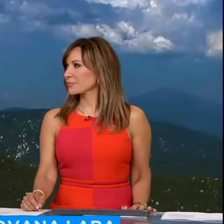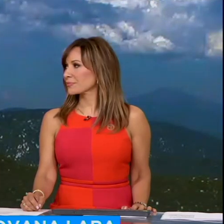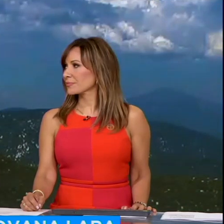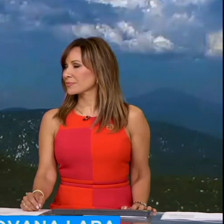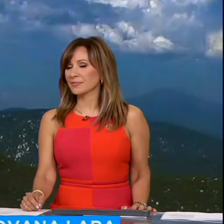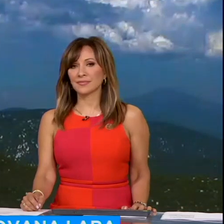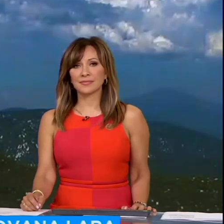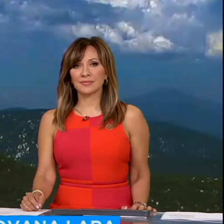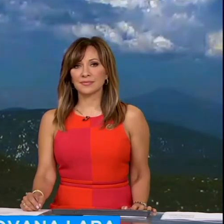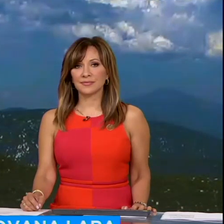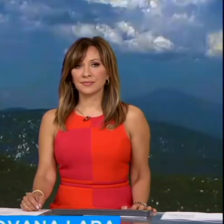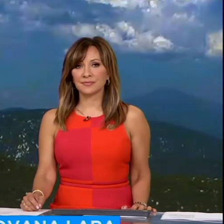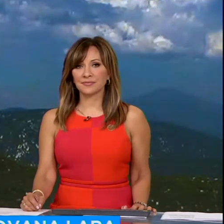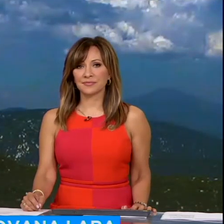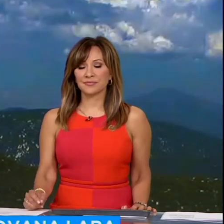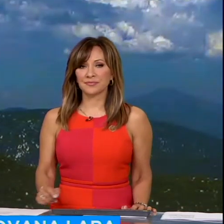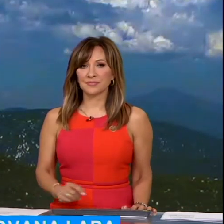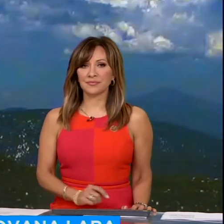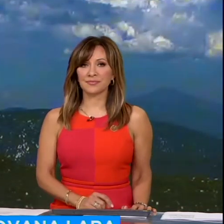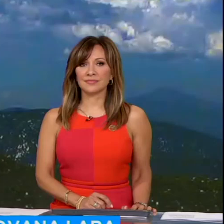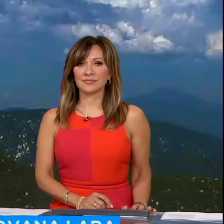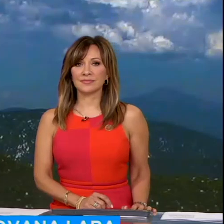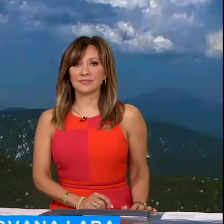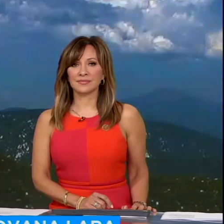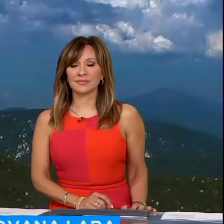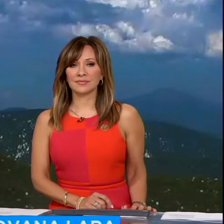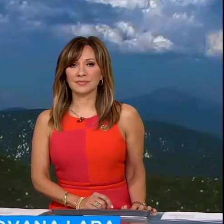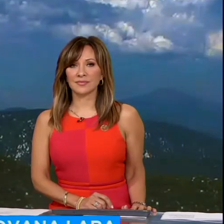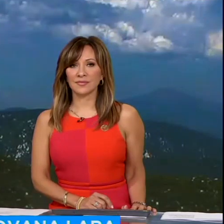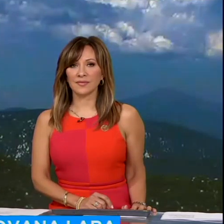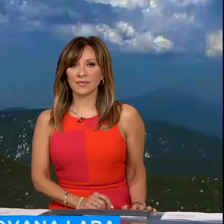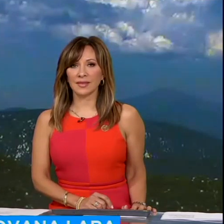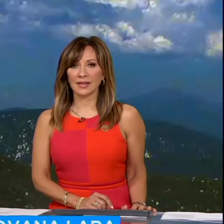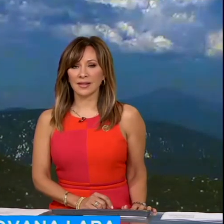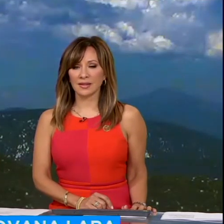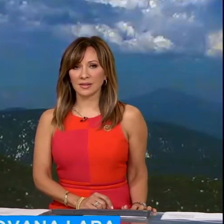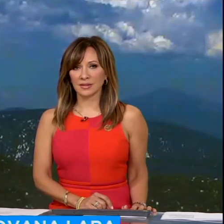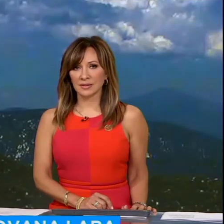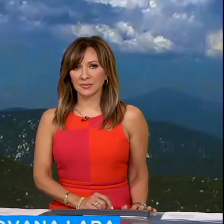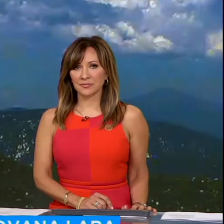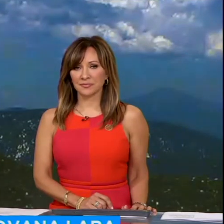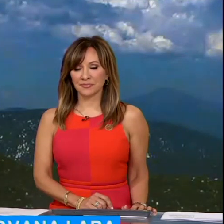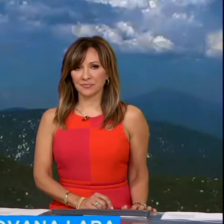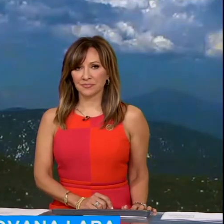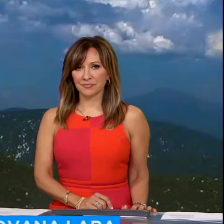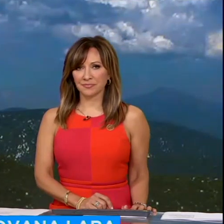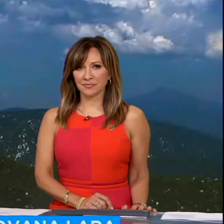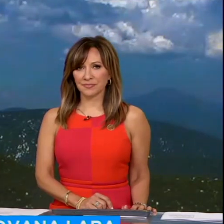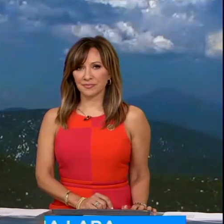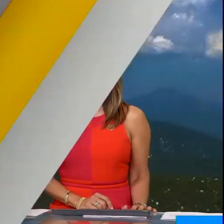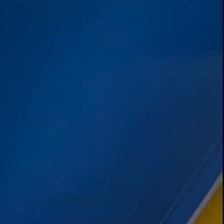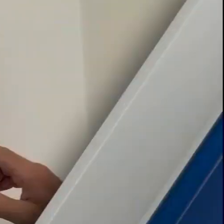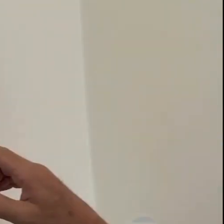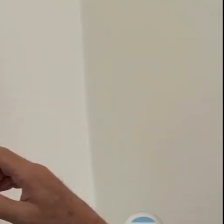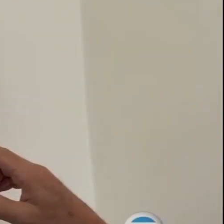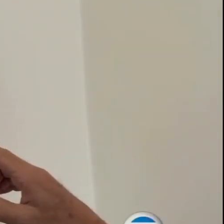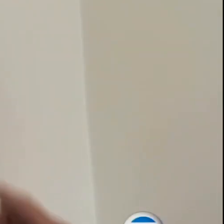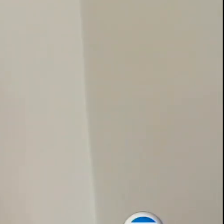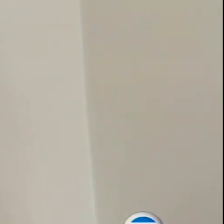for Operation Save a Life. And Eyewitness News reporter Ashley Mackey shows you how the campaign is working to make homes safer.